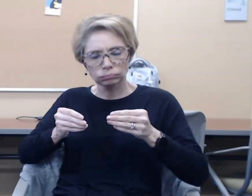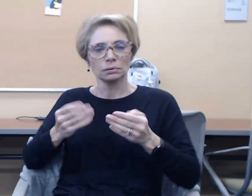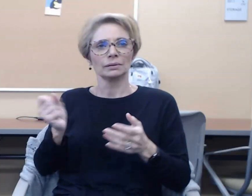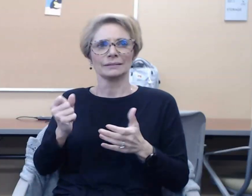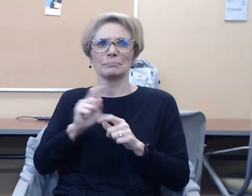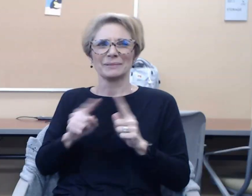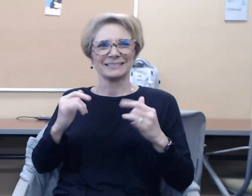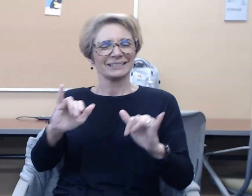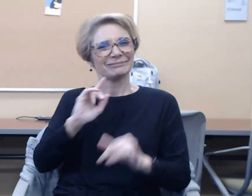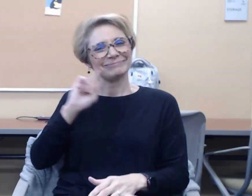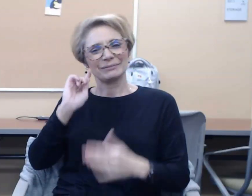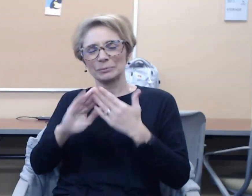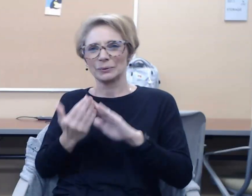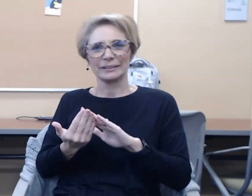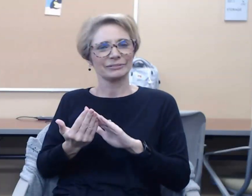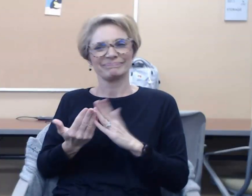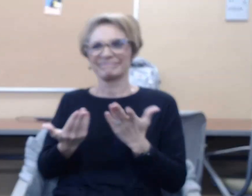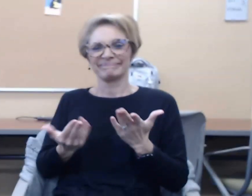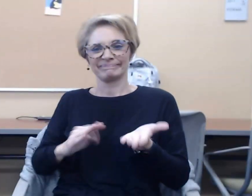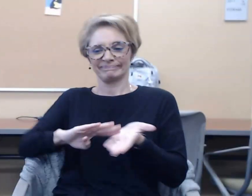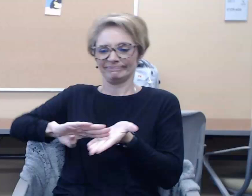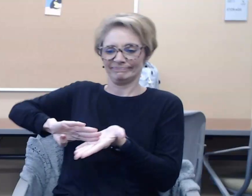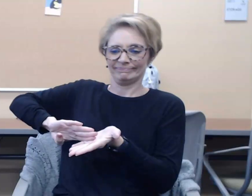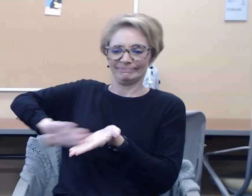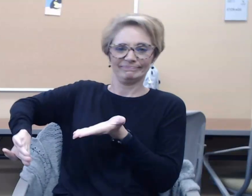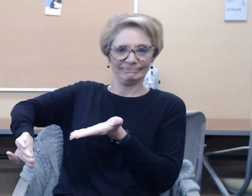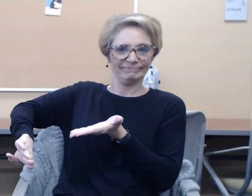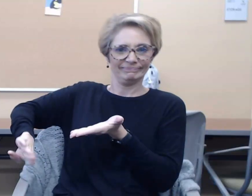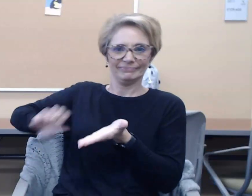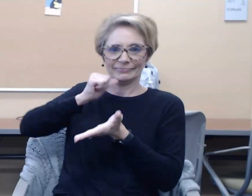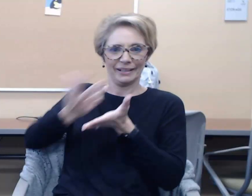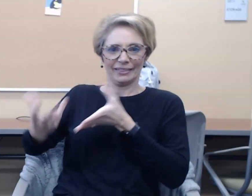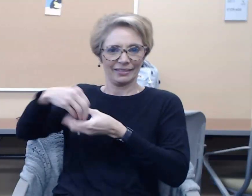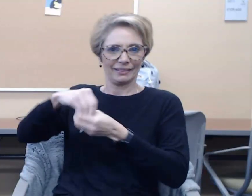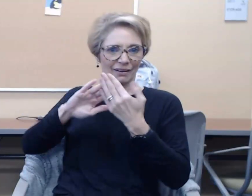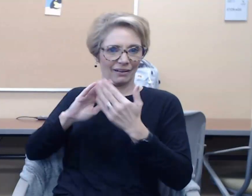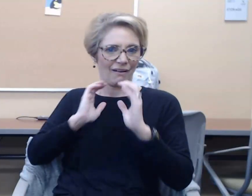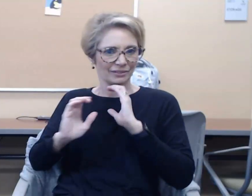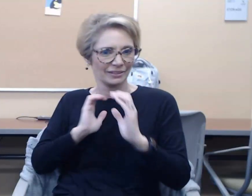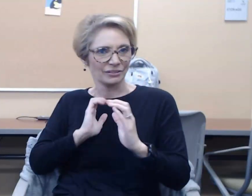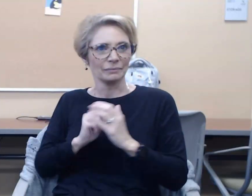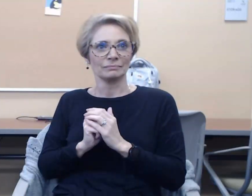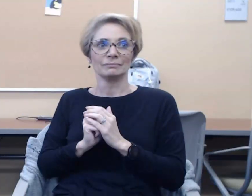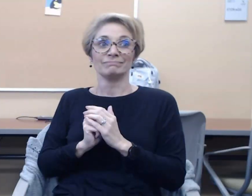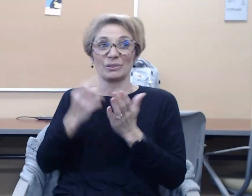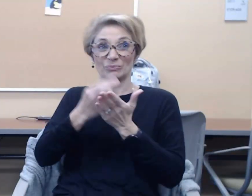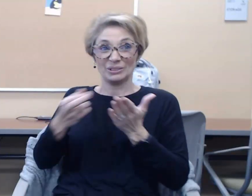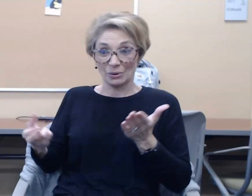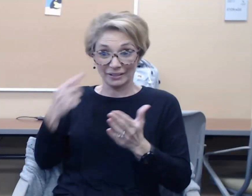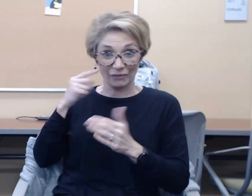community is often left out of the conversation, and the development of research and resources are lacking,